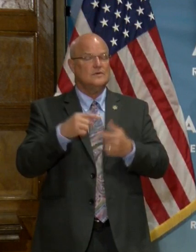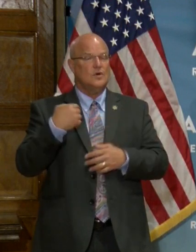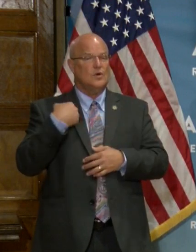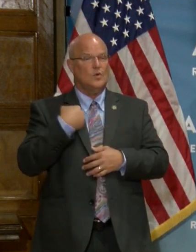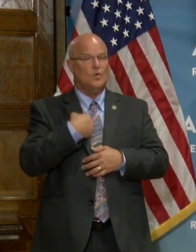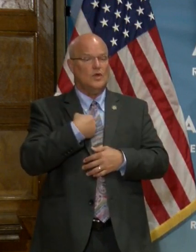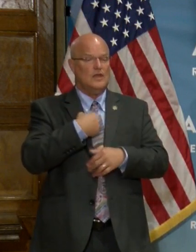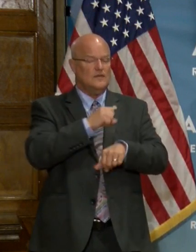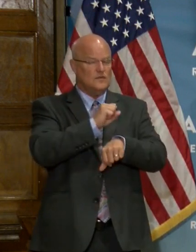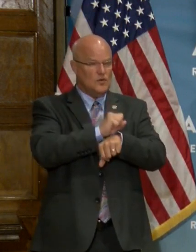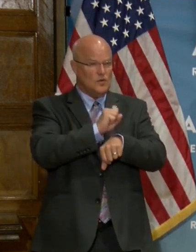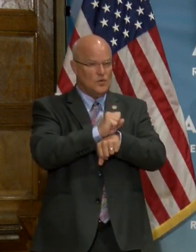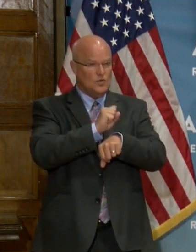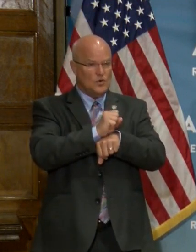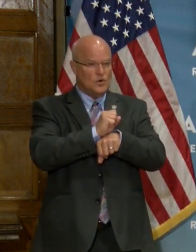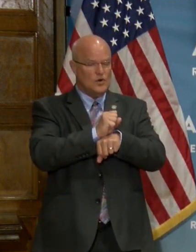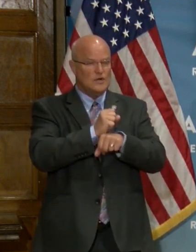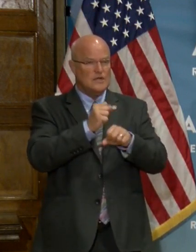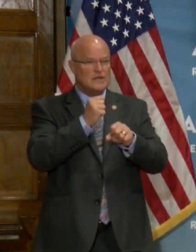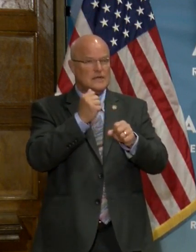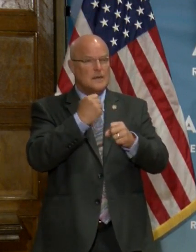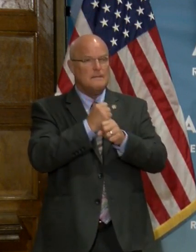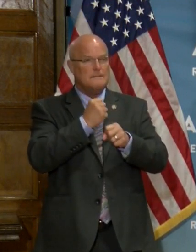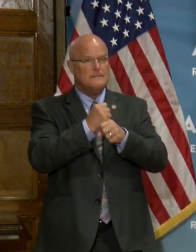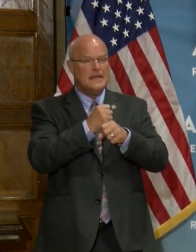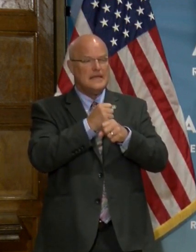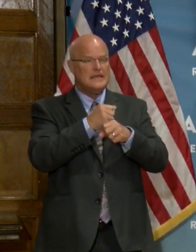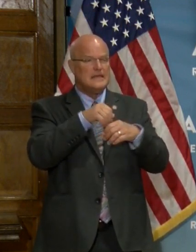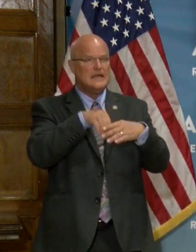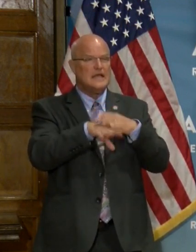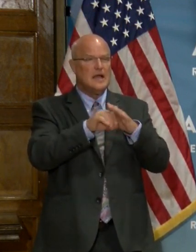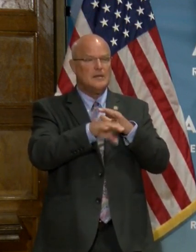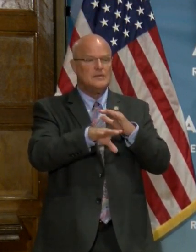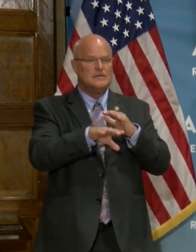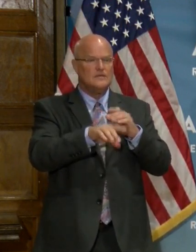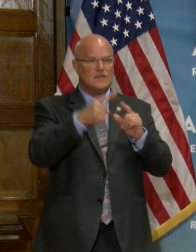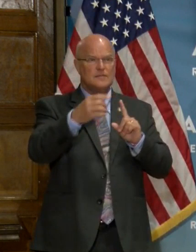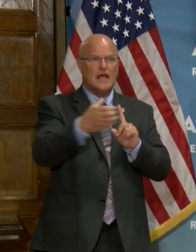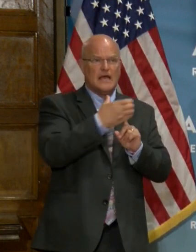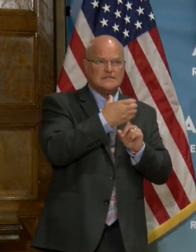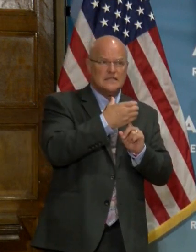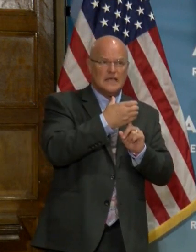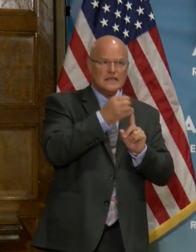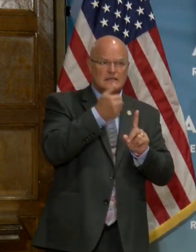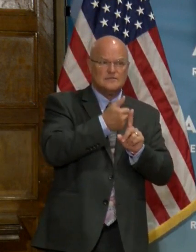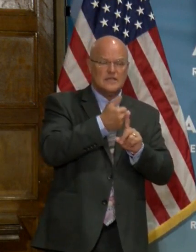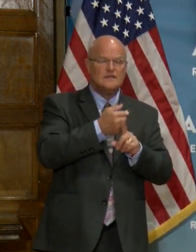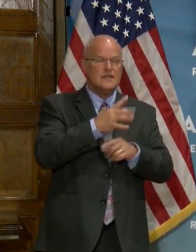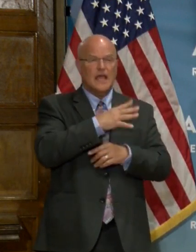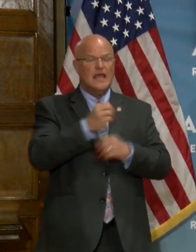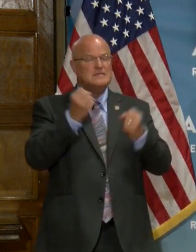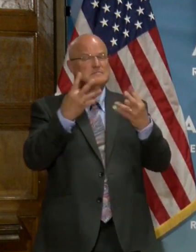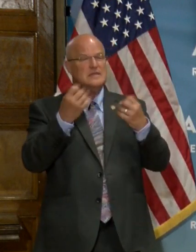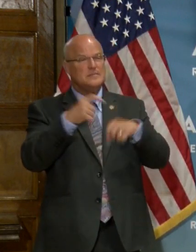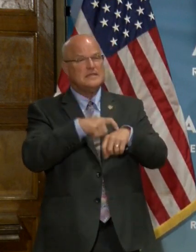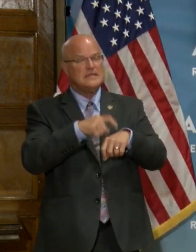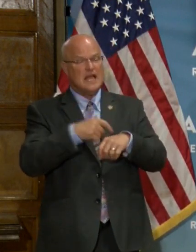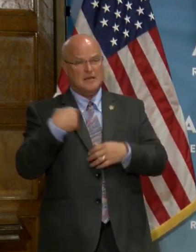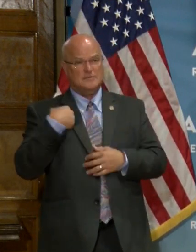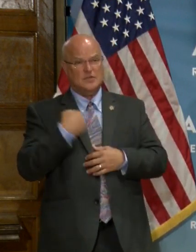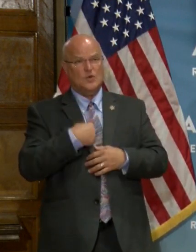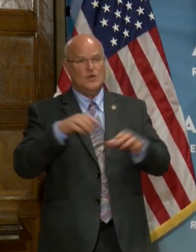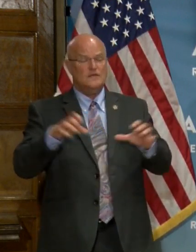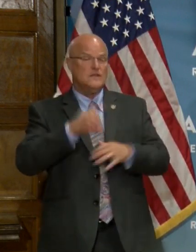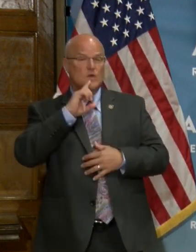we've had to work to make accommodations for them to safely isolate, and there have been certainly many cases where we've